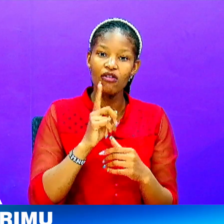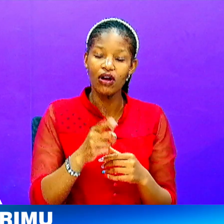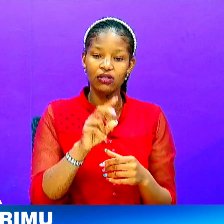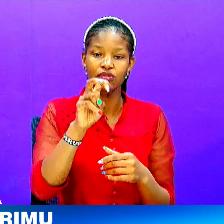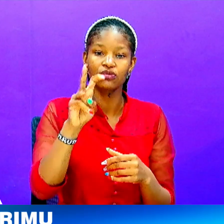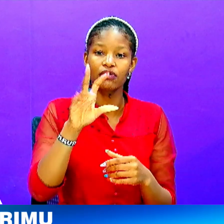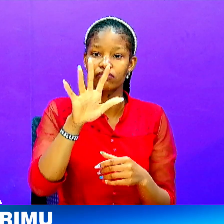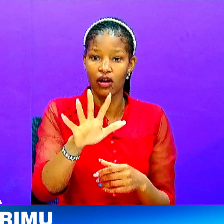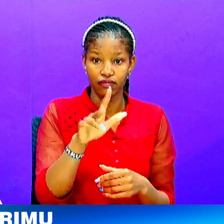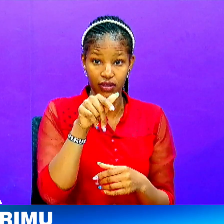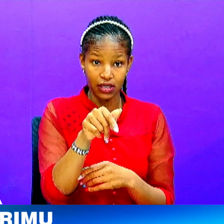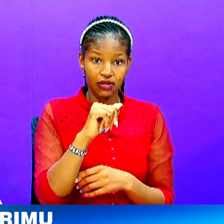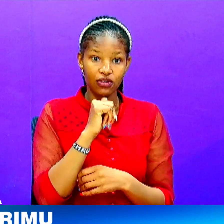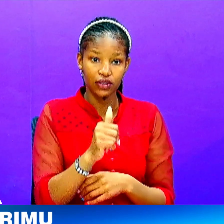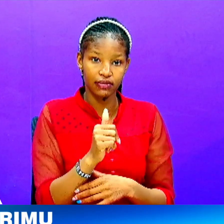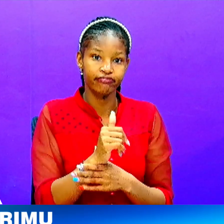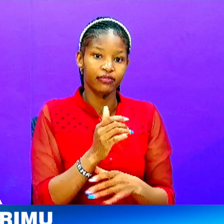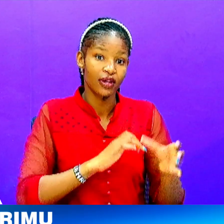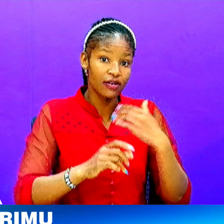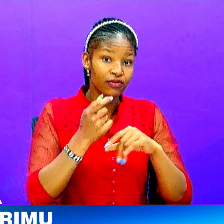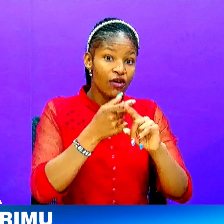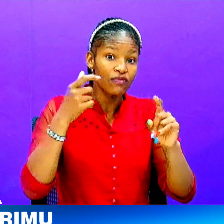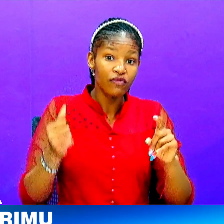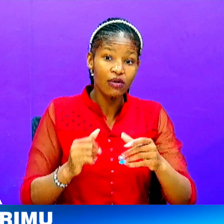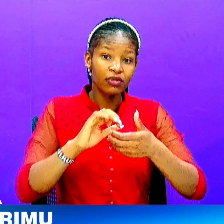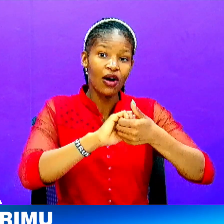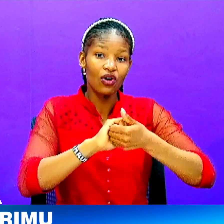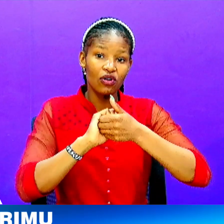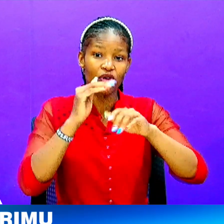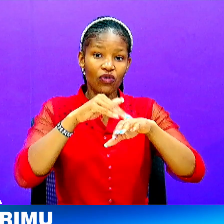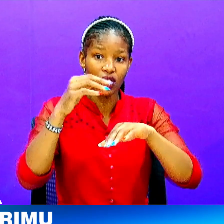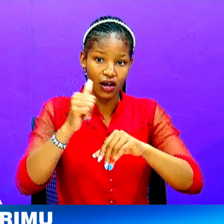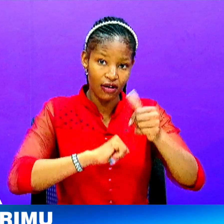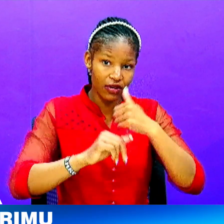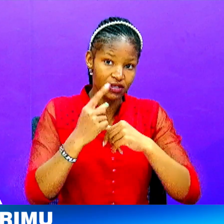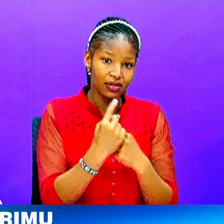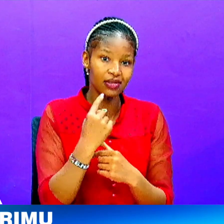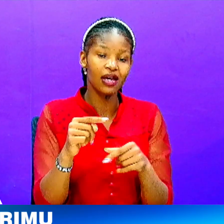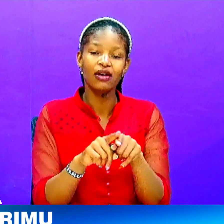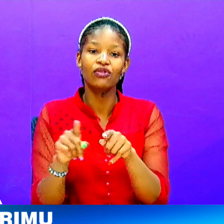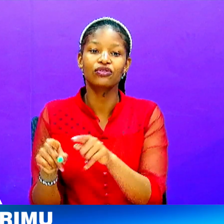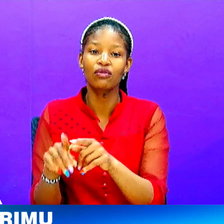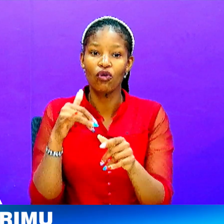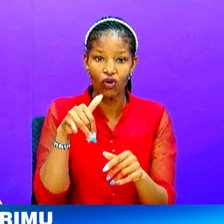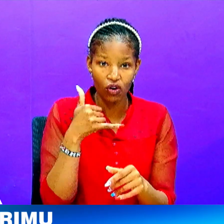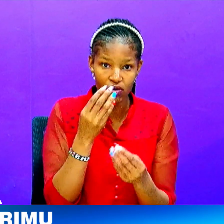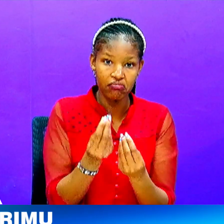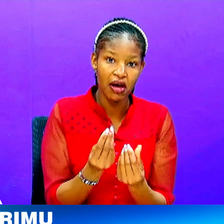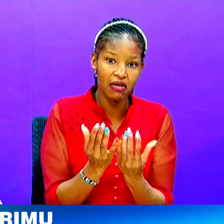2025, restricts non-citizens from engaging in activities such as mobile money